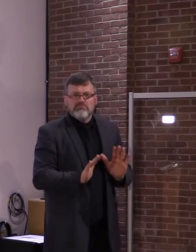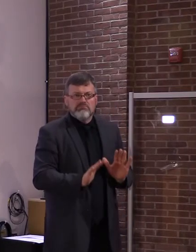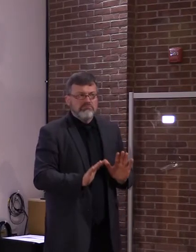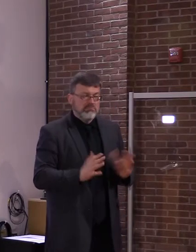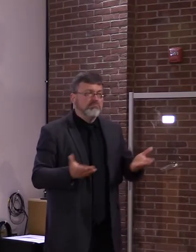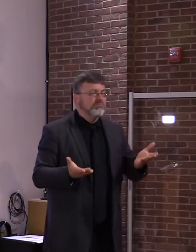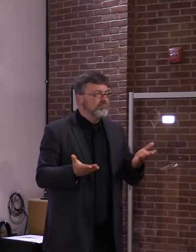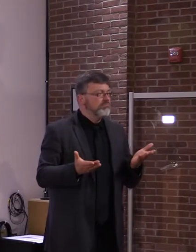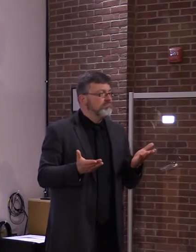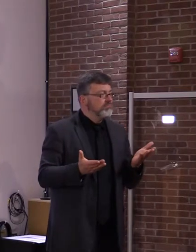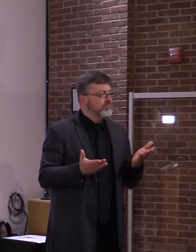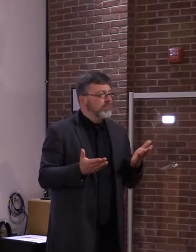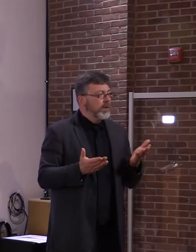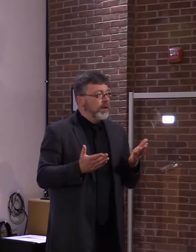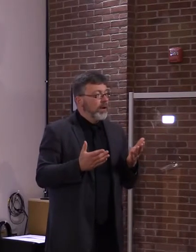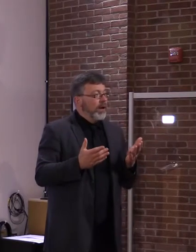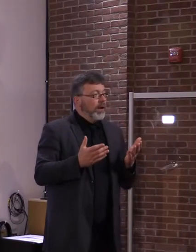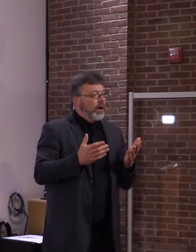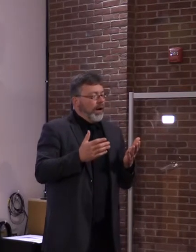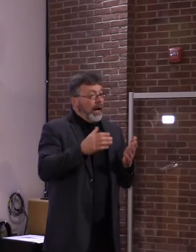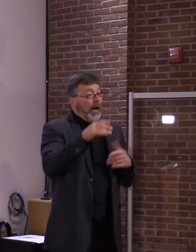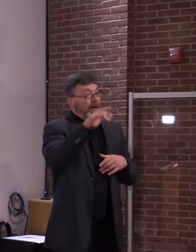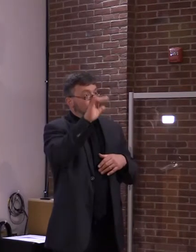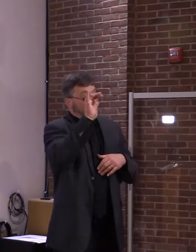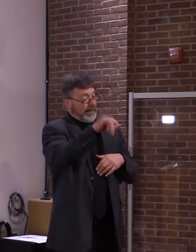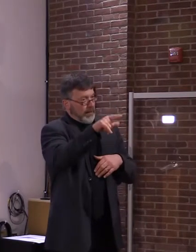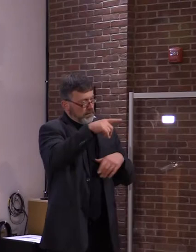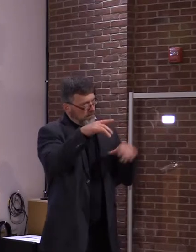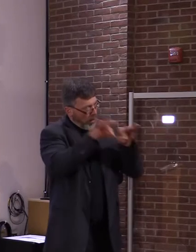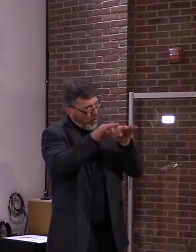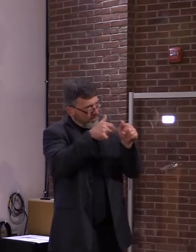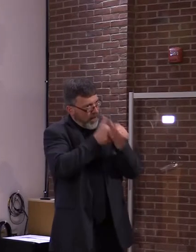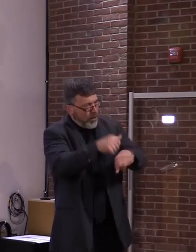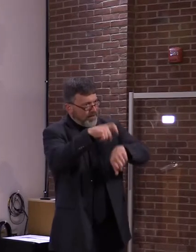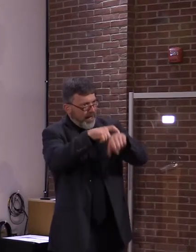much earlier time than it would be recommended.